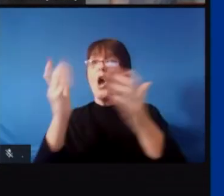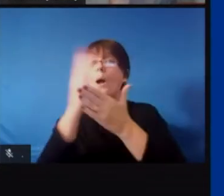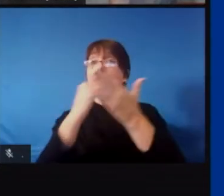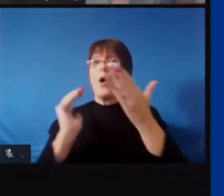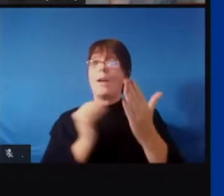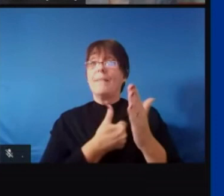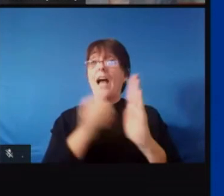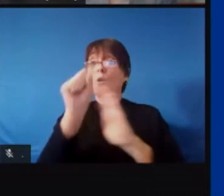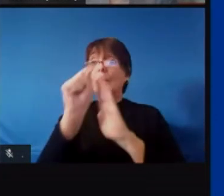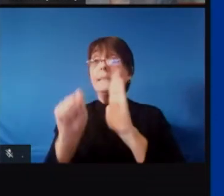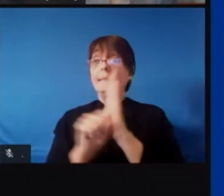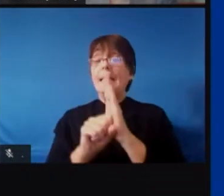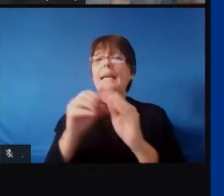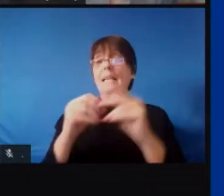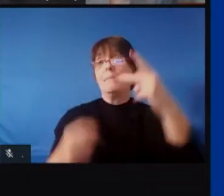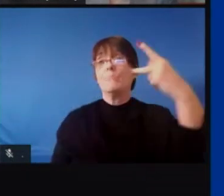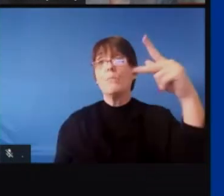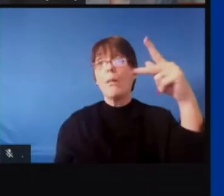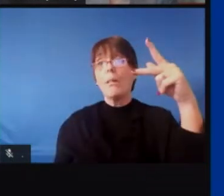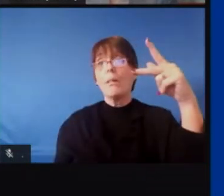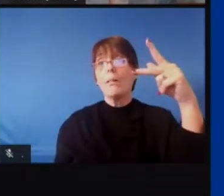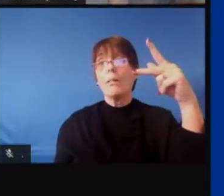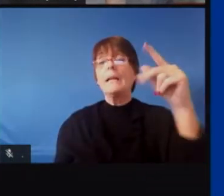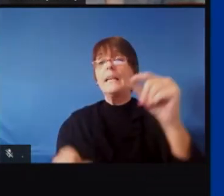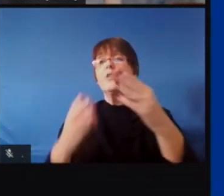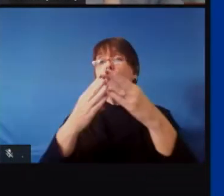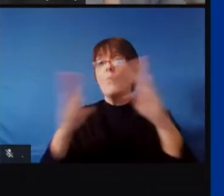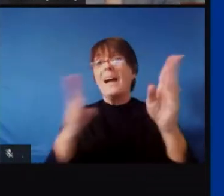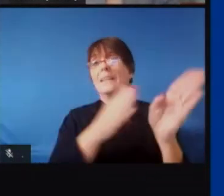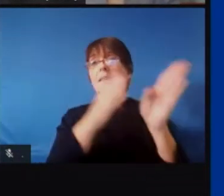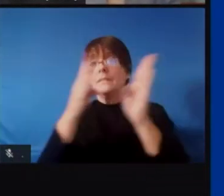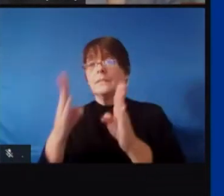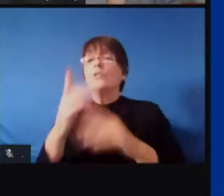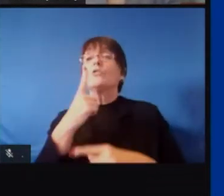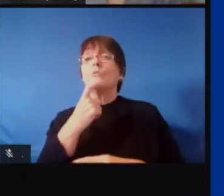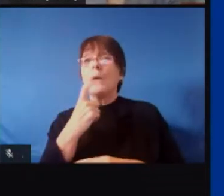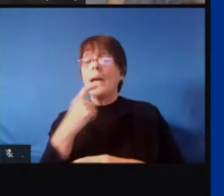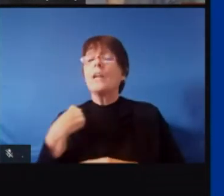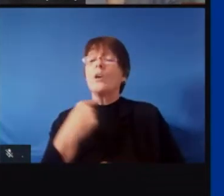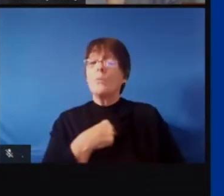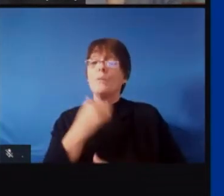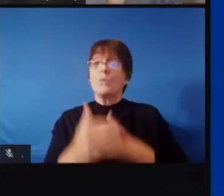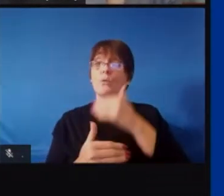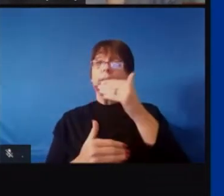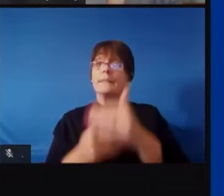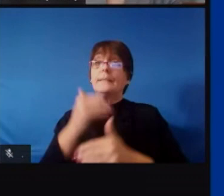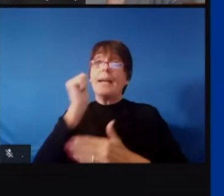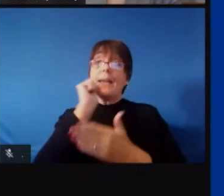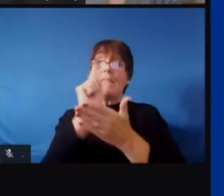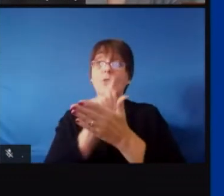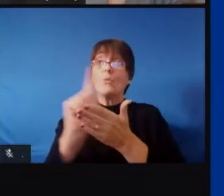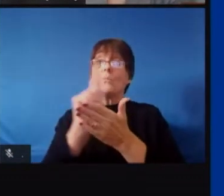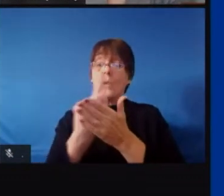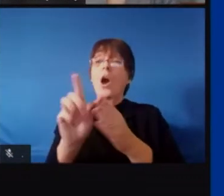state in the purple tier and the widespread tier. And you can see as we progressed every week that we've opened more and progressed more